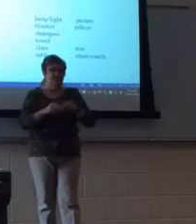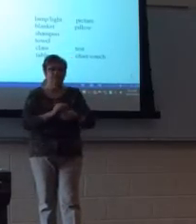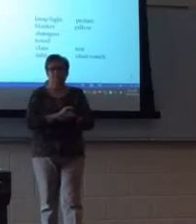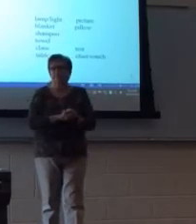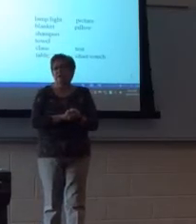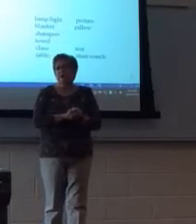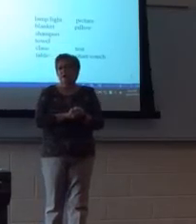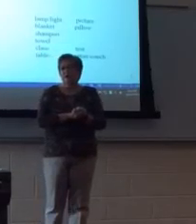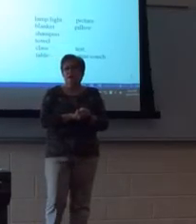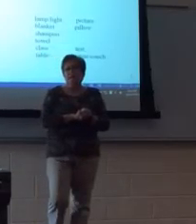Okay?